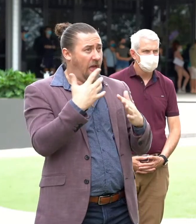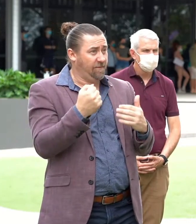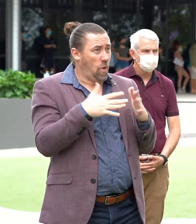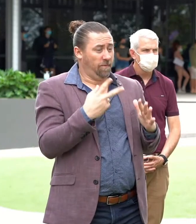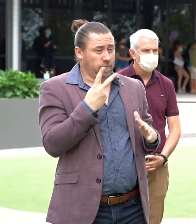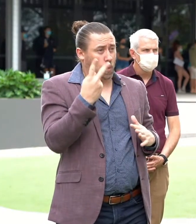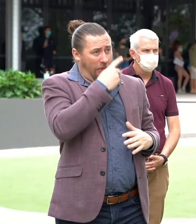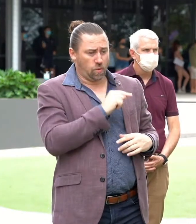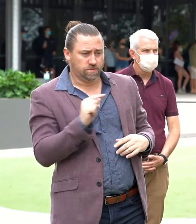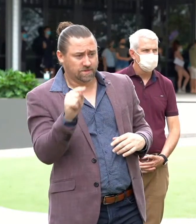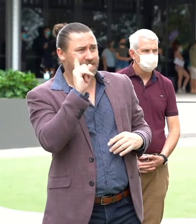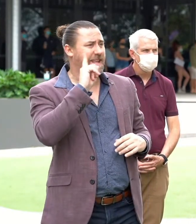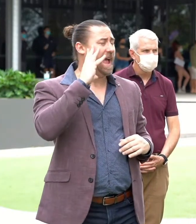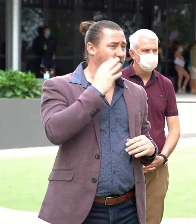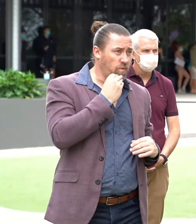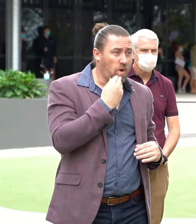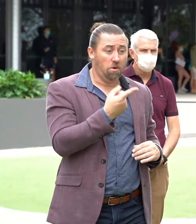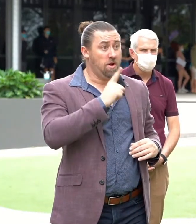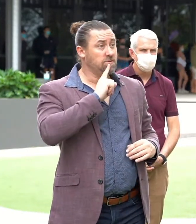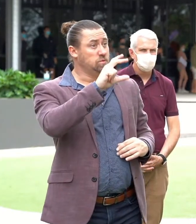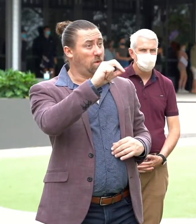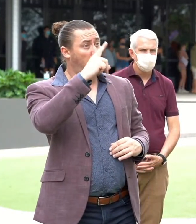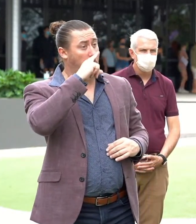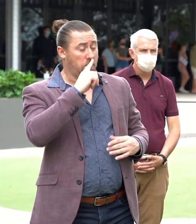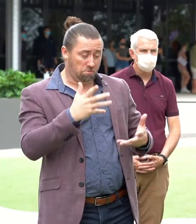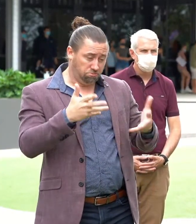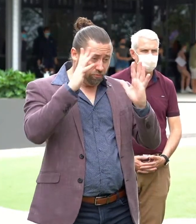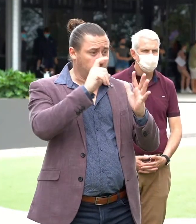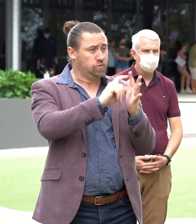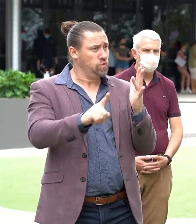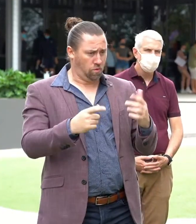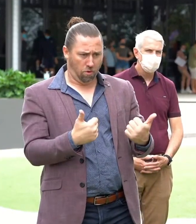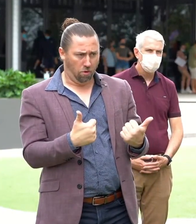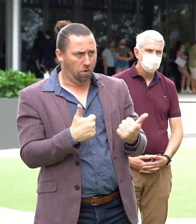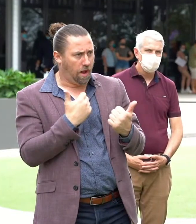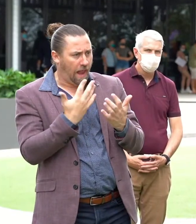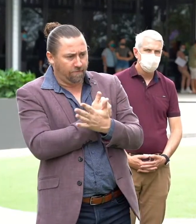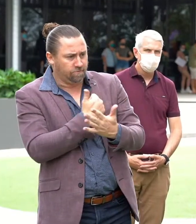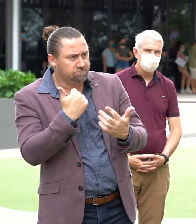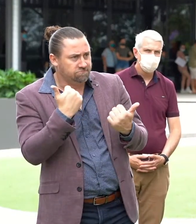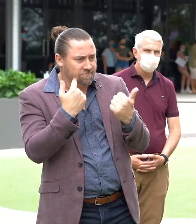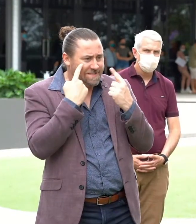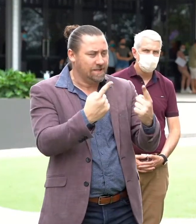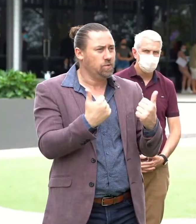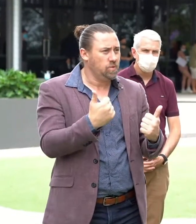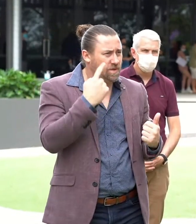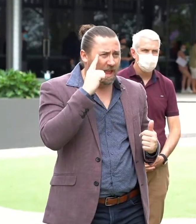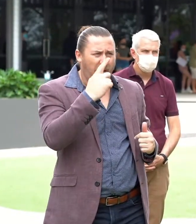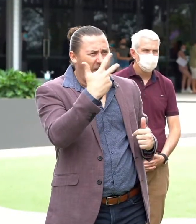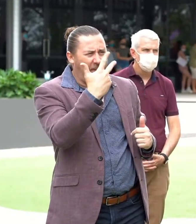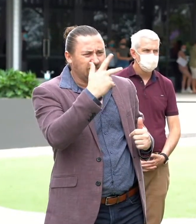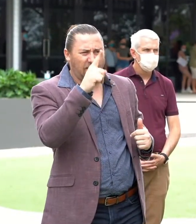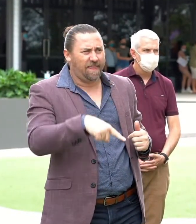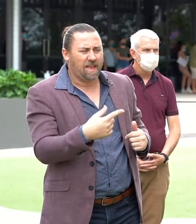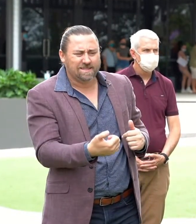come through to get vaccinated. So it's wonderful to see, and I believe that we're up to about